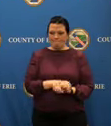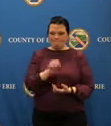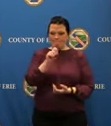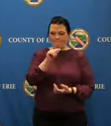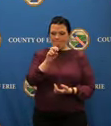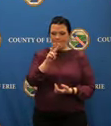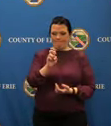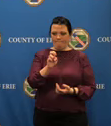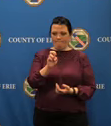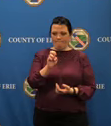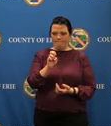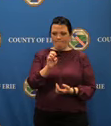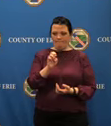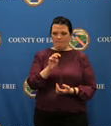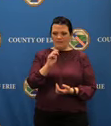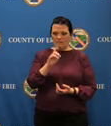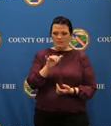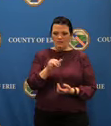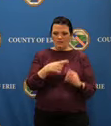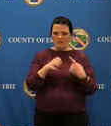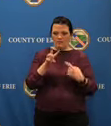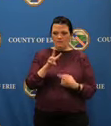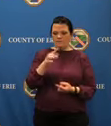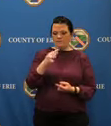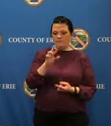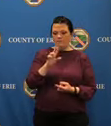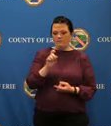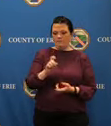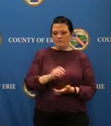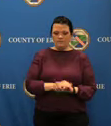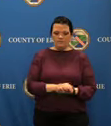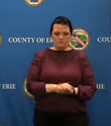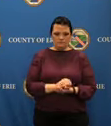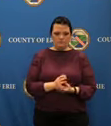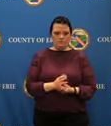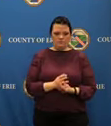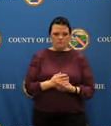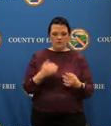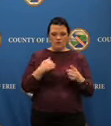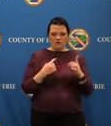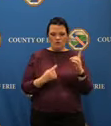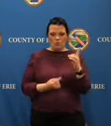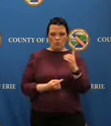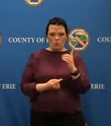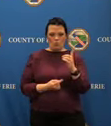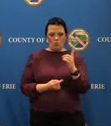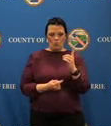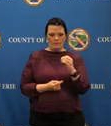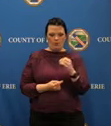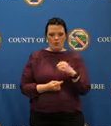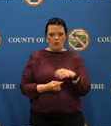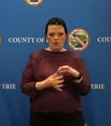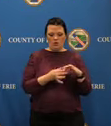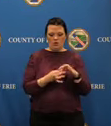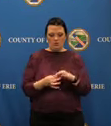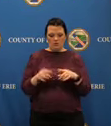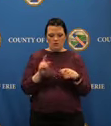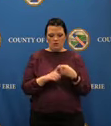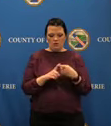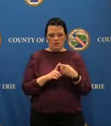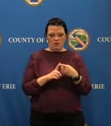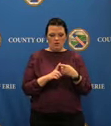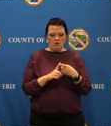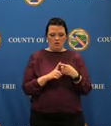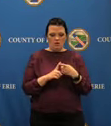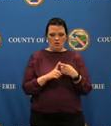Steve Brown or Emily Watkins of WGRZ. Yeah, I do have one more question. In regards to